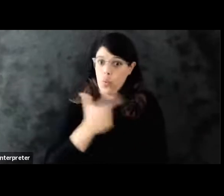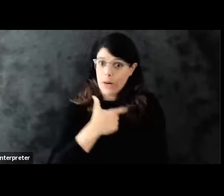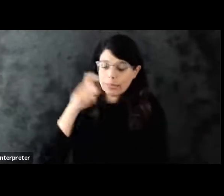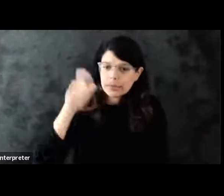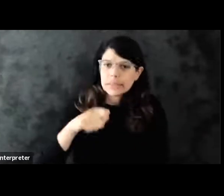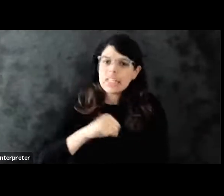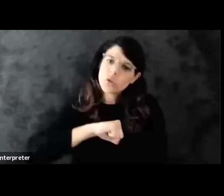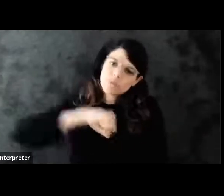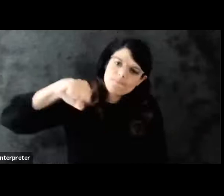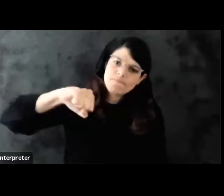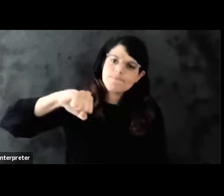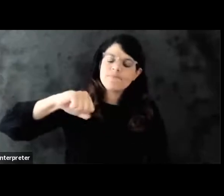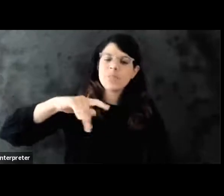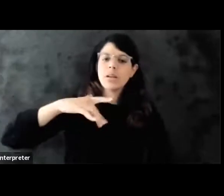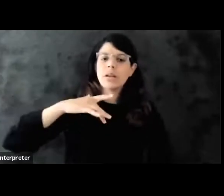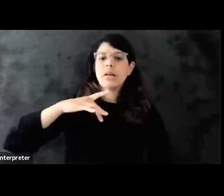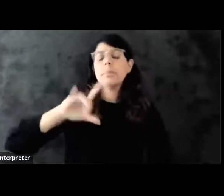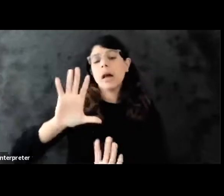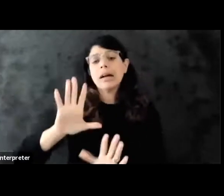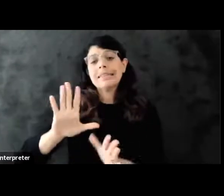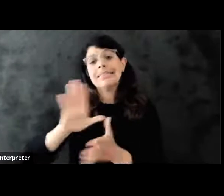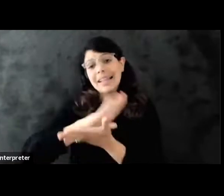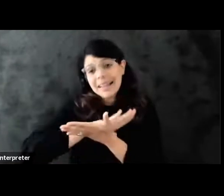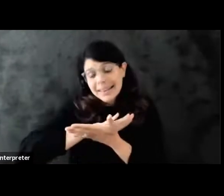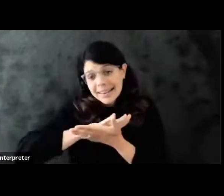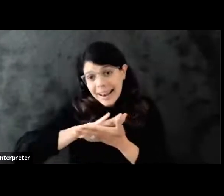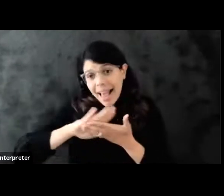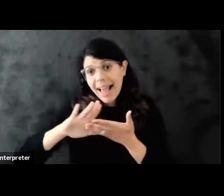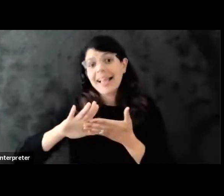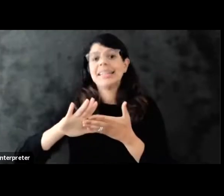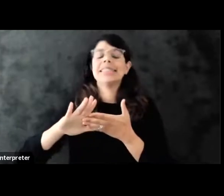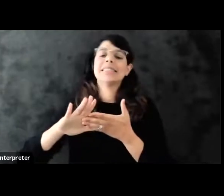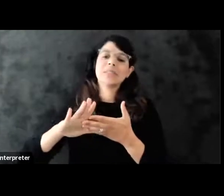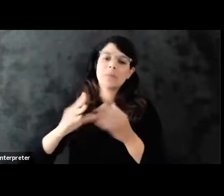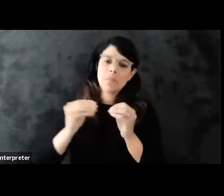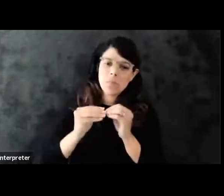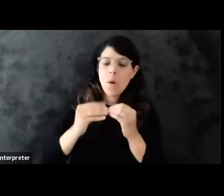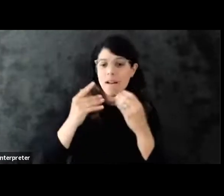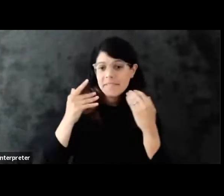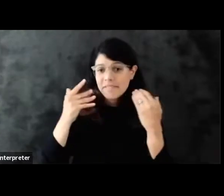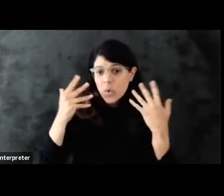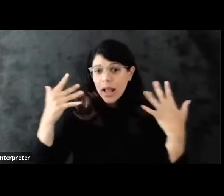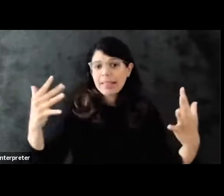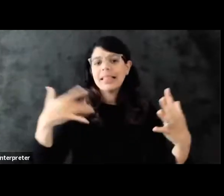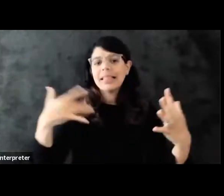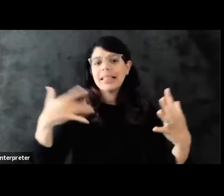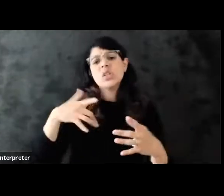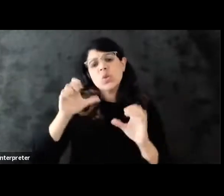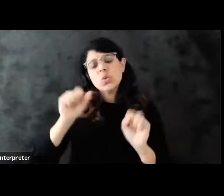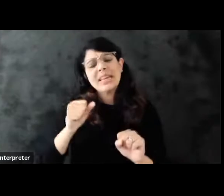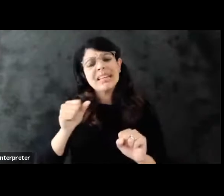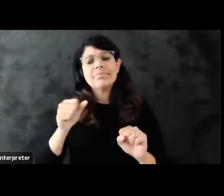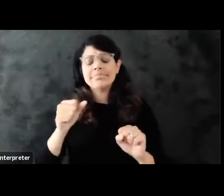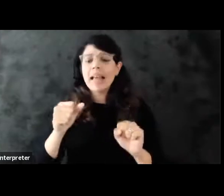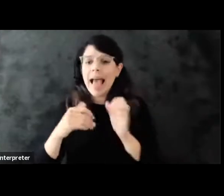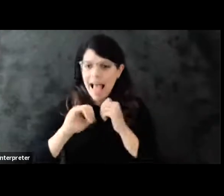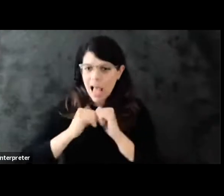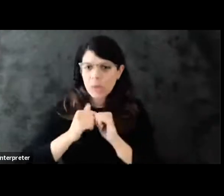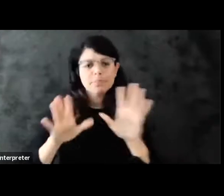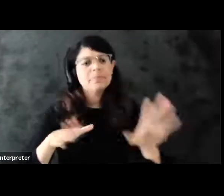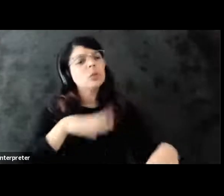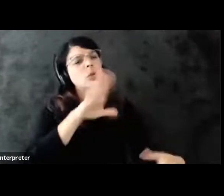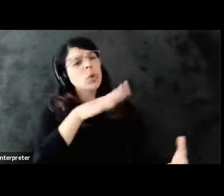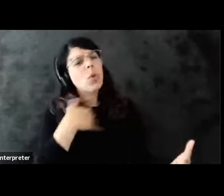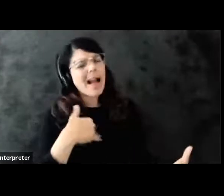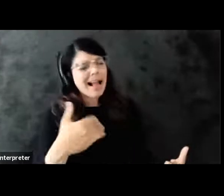a friendly way, positive way. Say, look, I understand your feelings about that, but we have to learn that we're